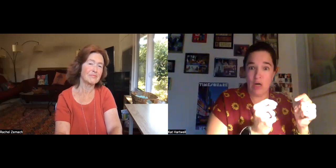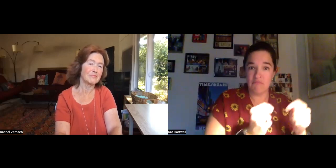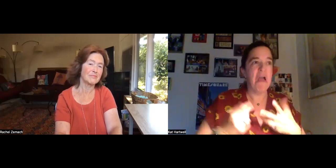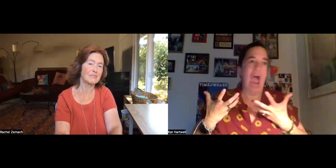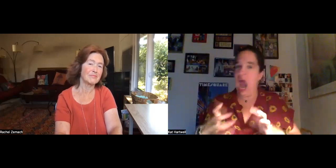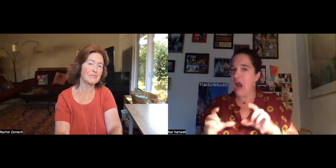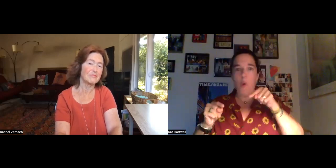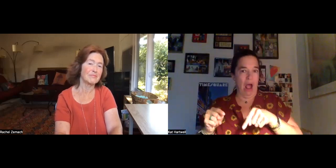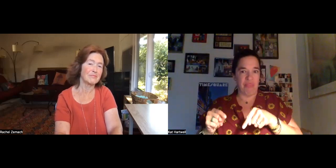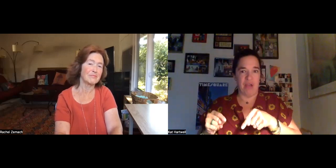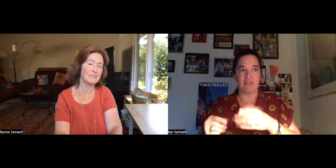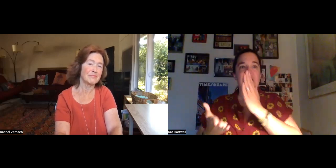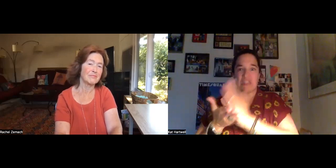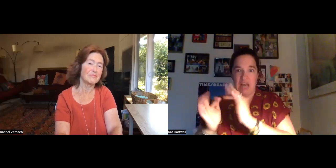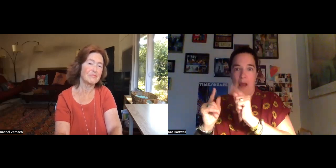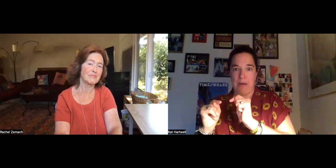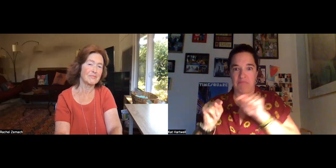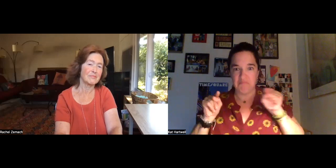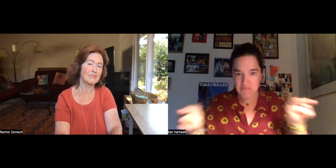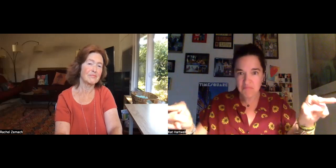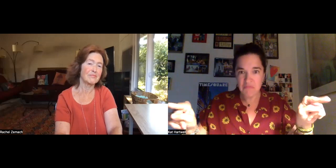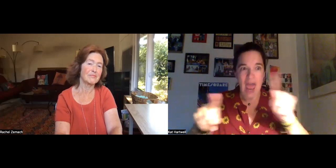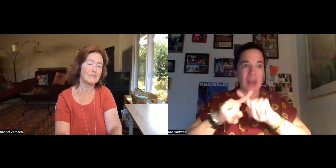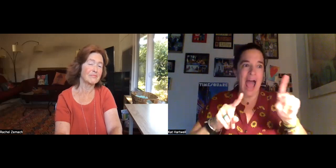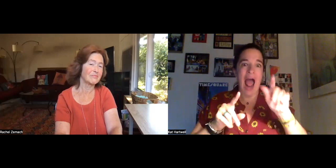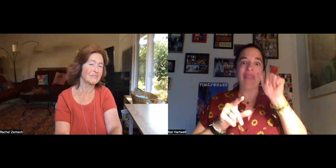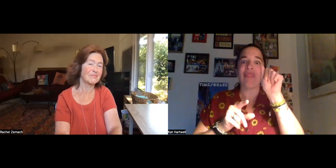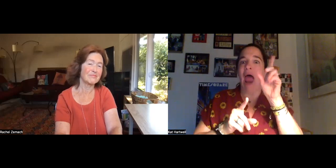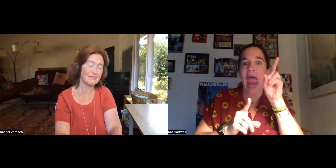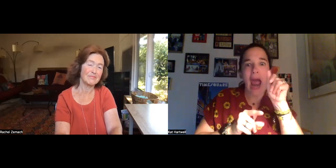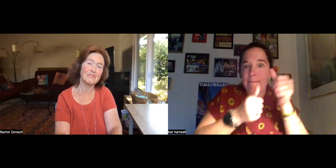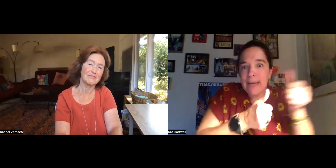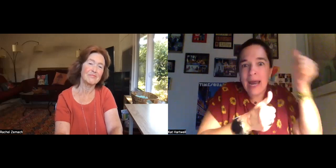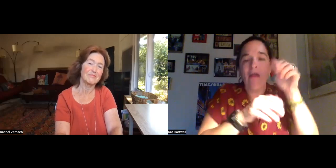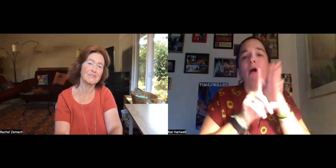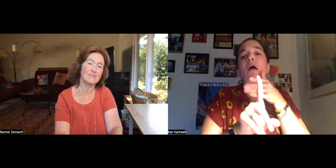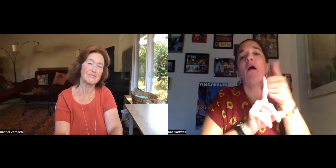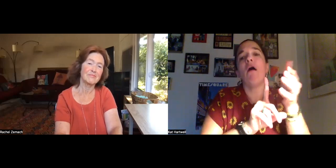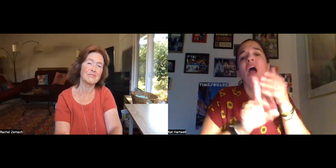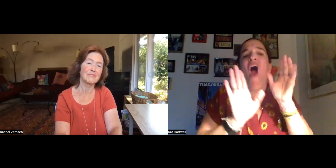it. I don't want that. Stop it. Not the admin.